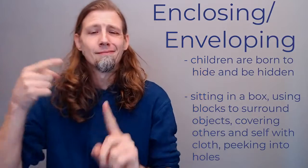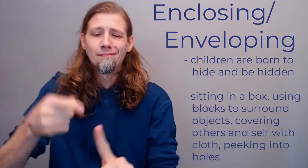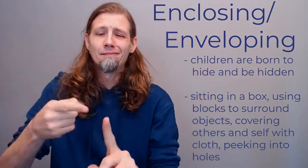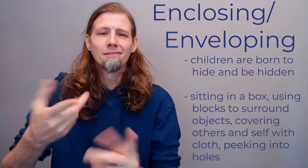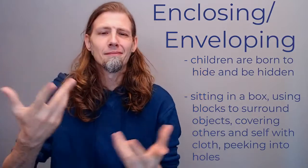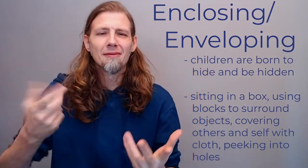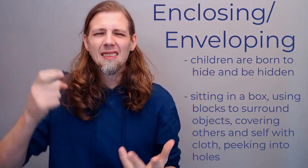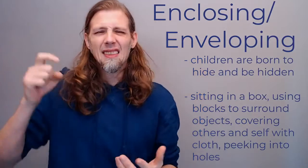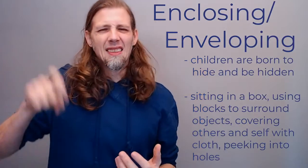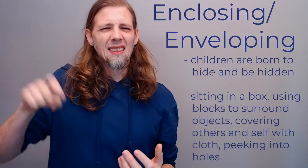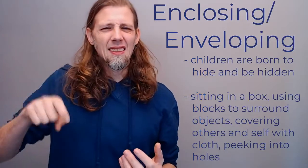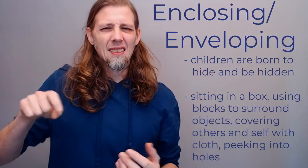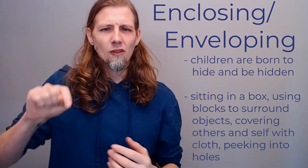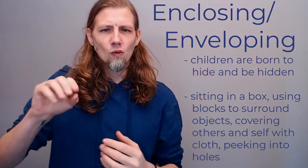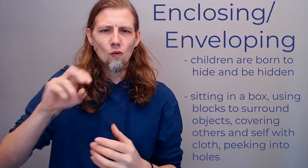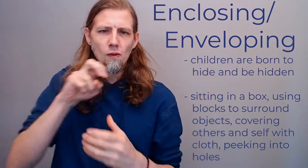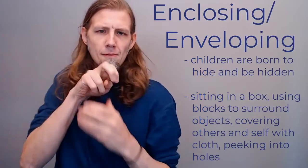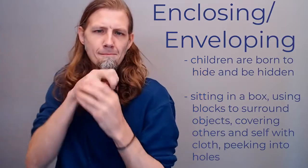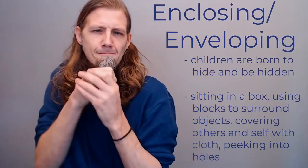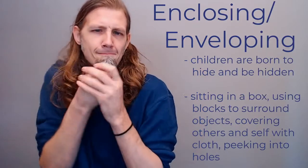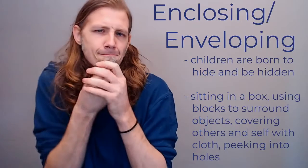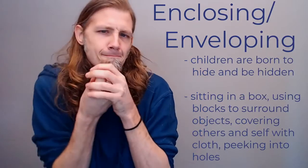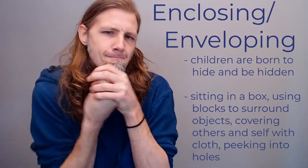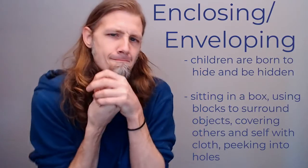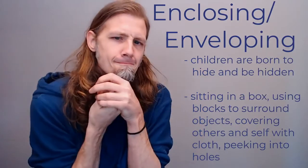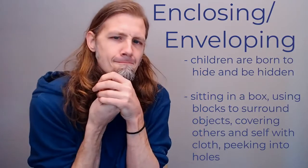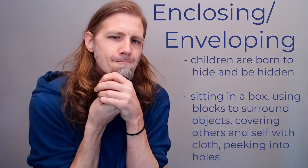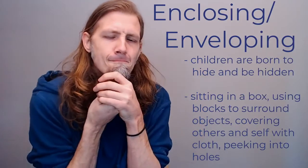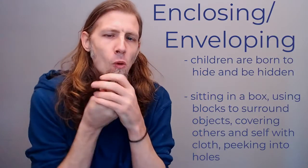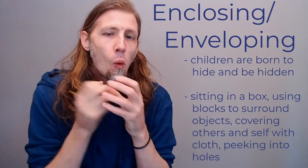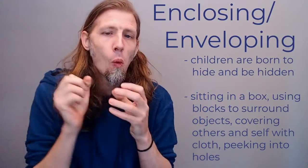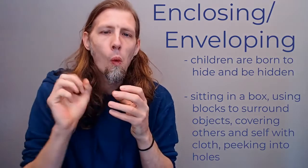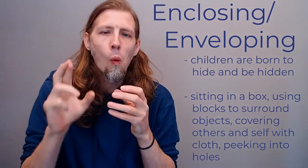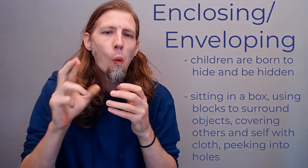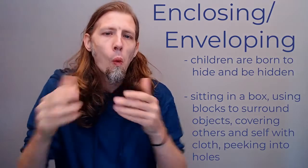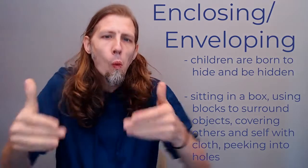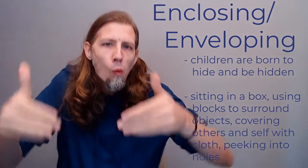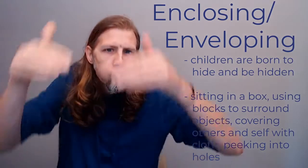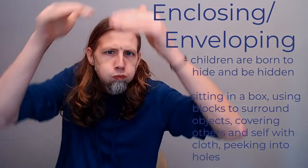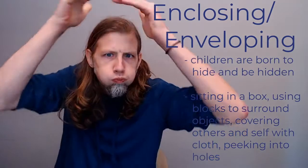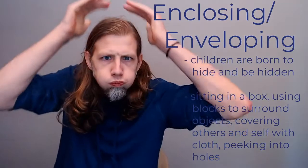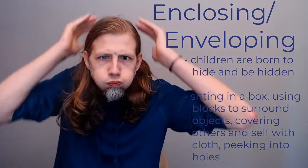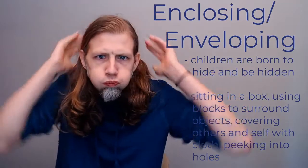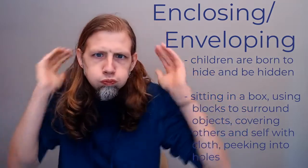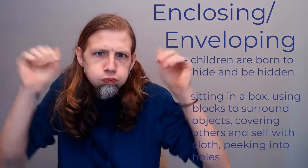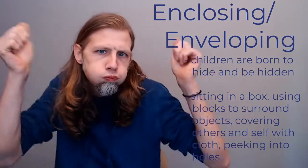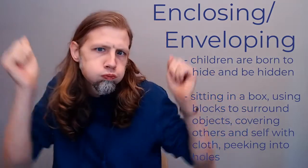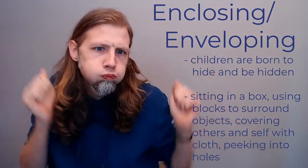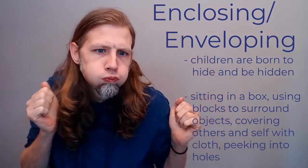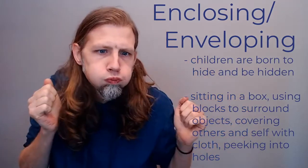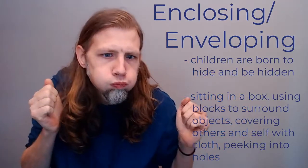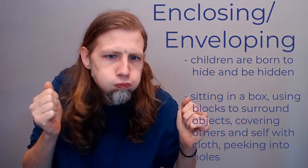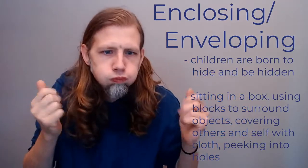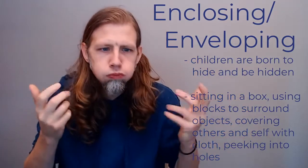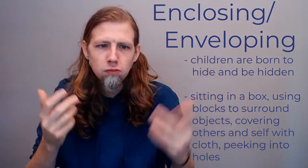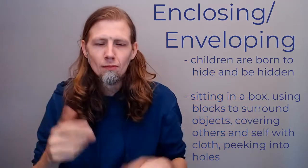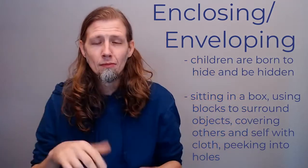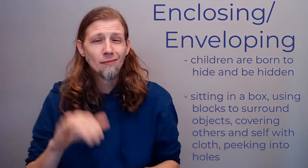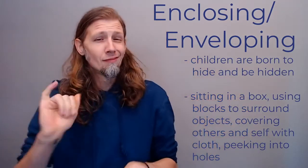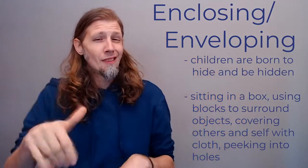This indicates the innate need that we have to feel like we're cozily tucked in or to conceal ourselves out of